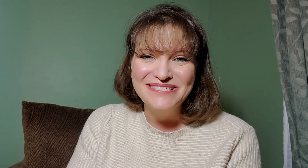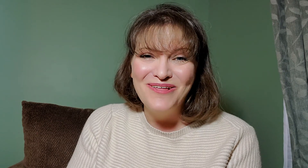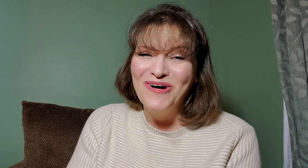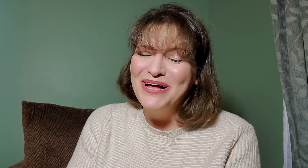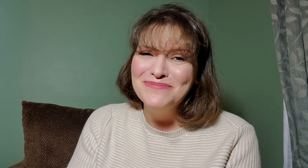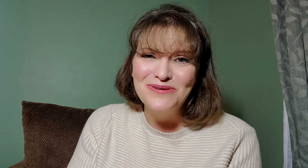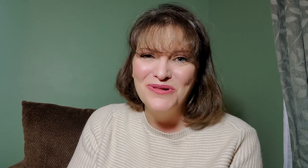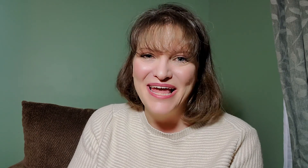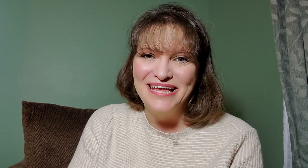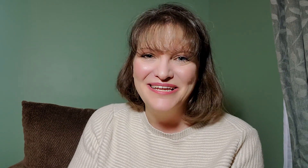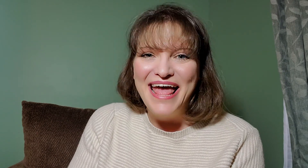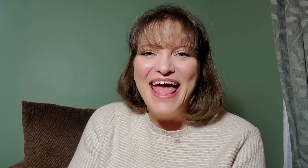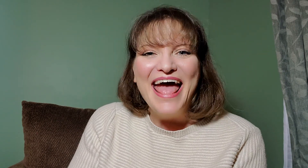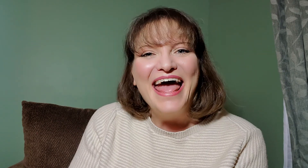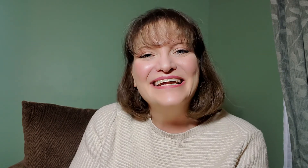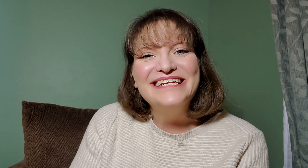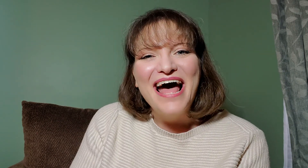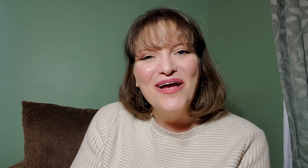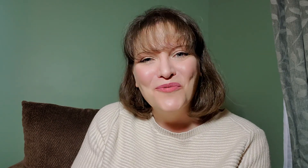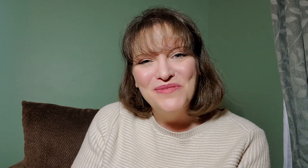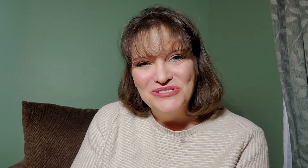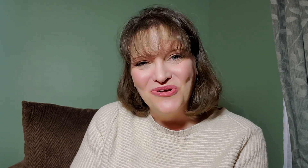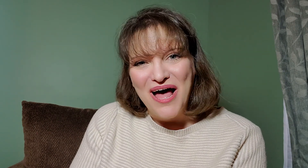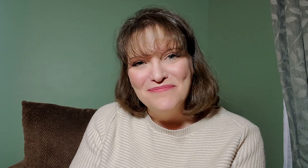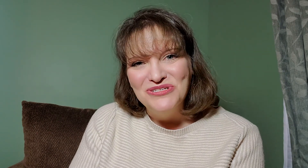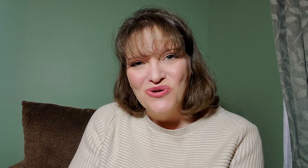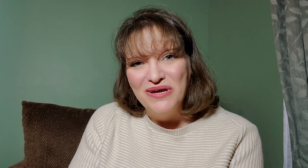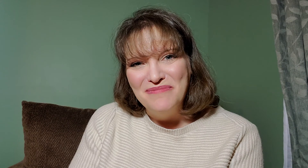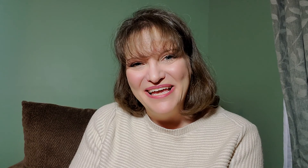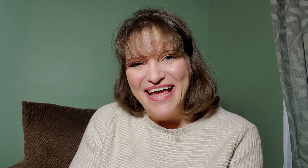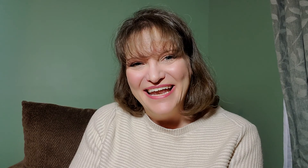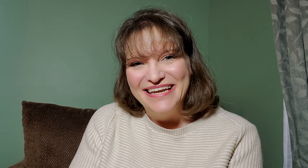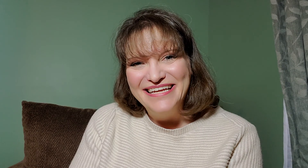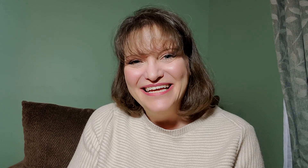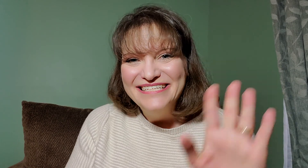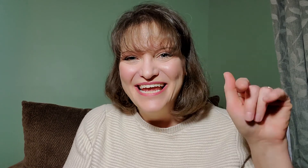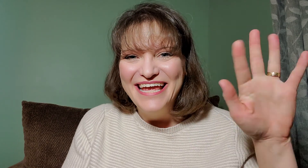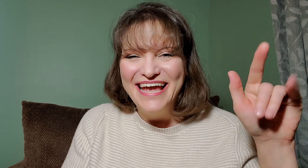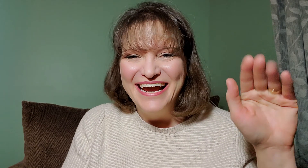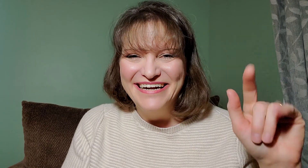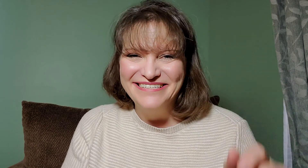Along. I'm so glad, and I hope that you'll come and join me again. Take care.